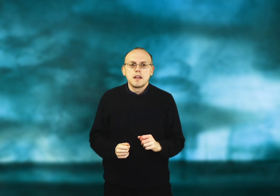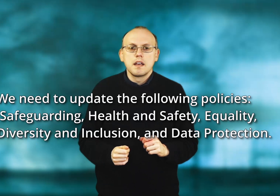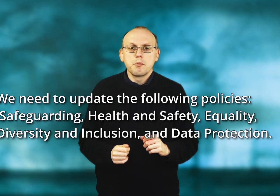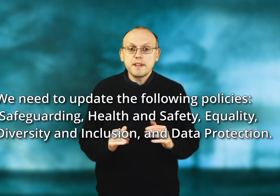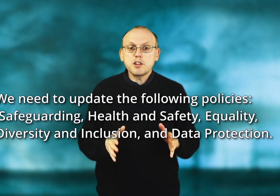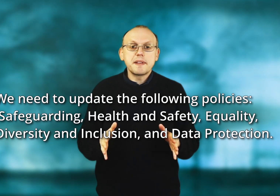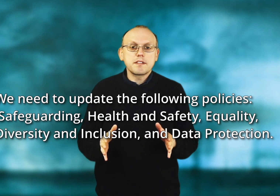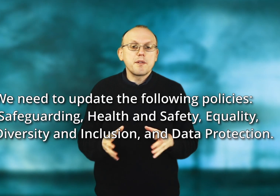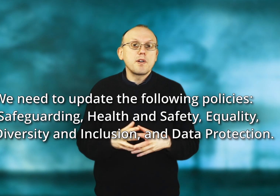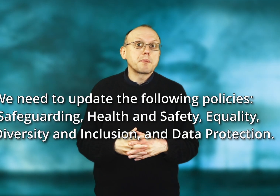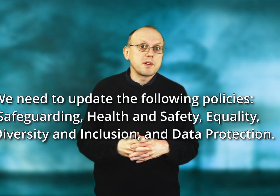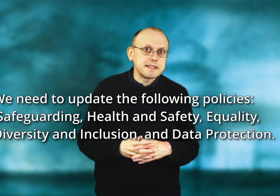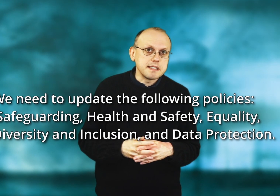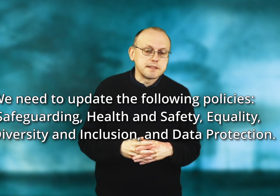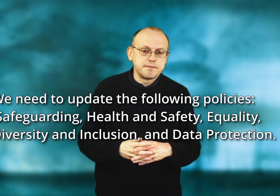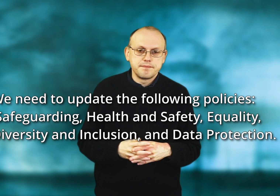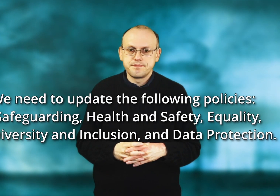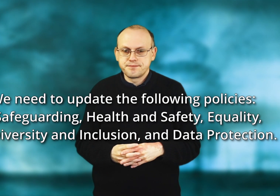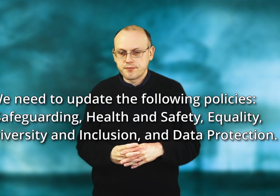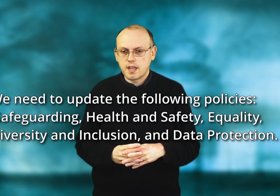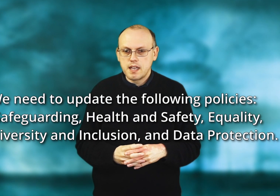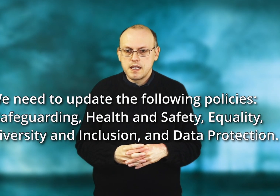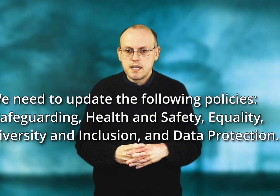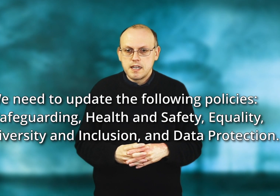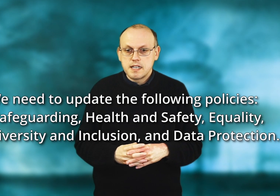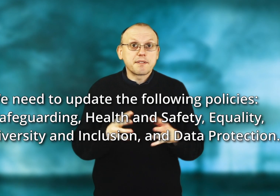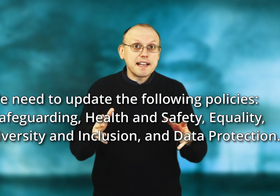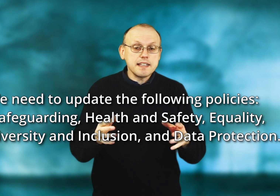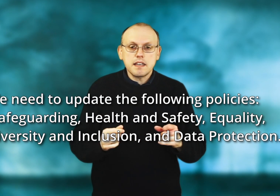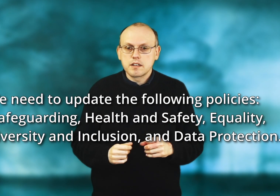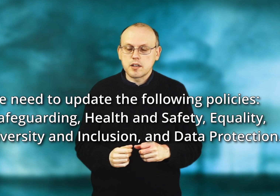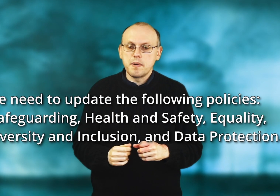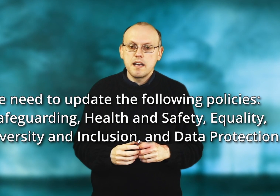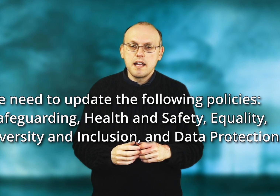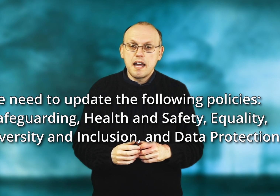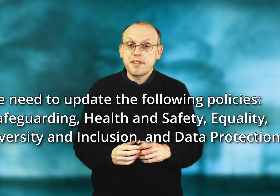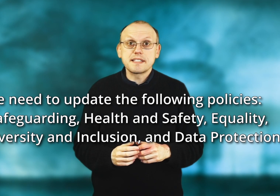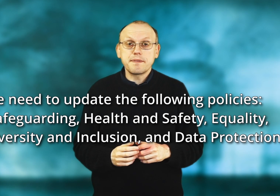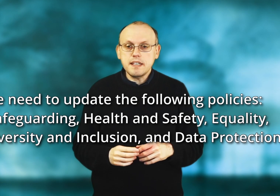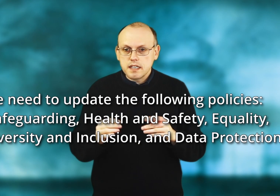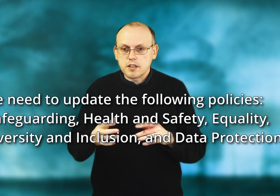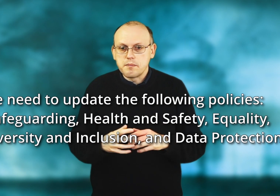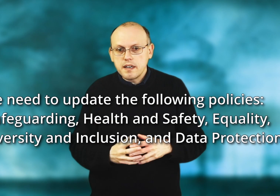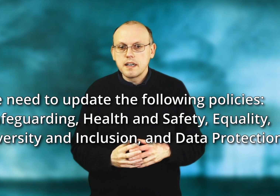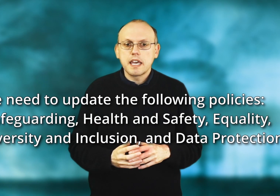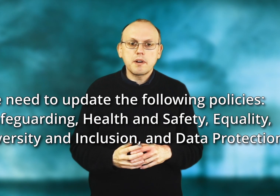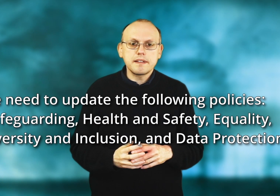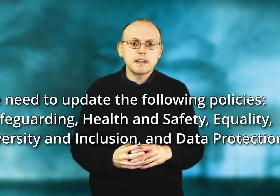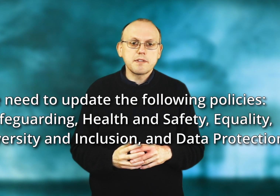We need to update the following policies. Safeguarding, health and safety, comma, equality, diversity